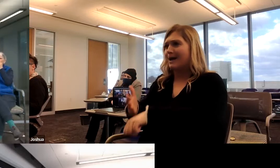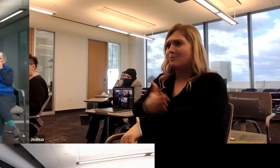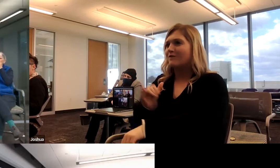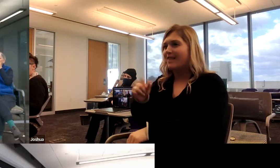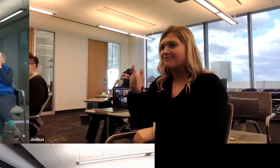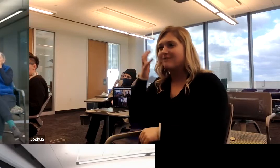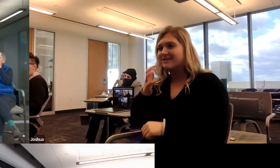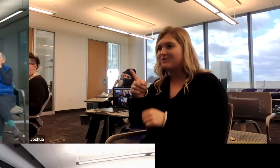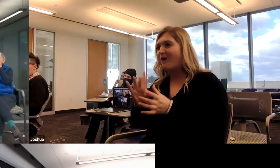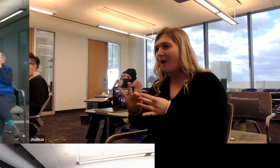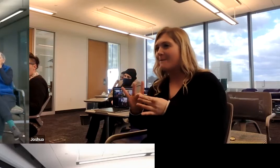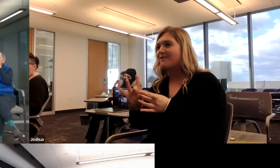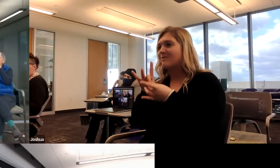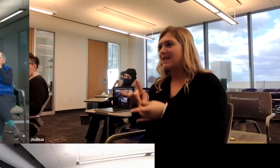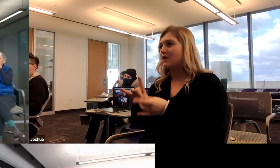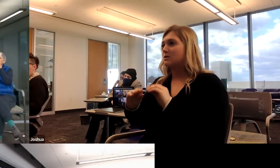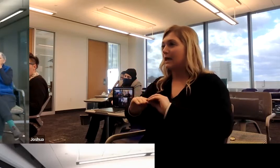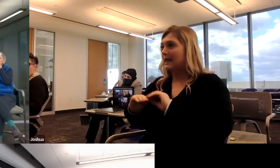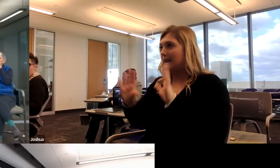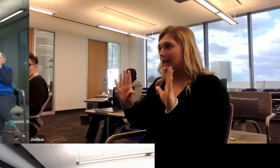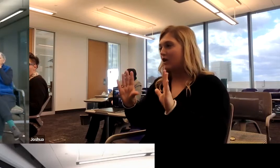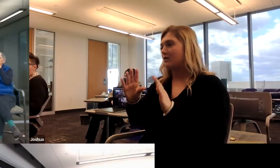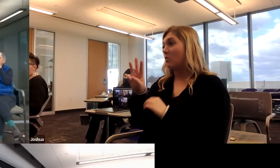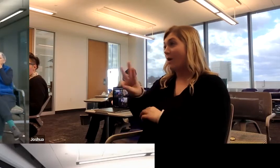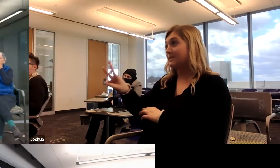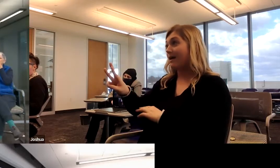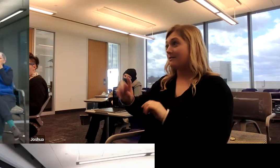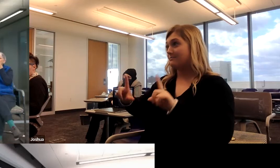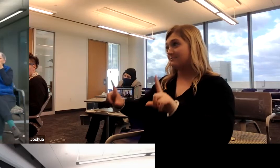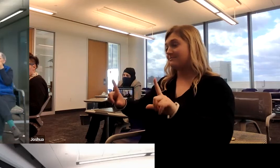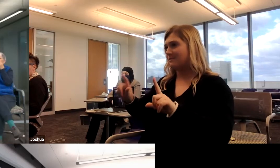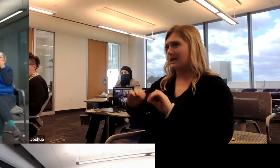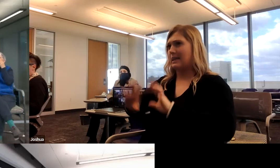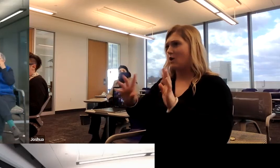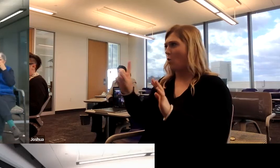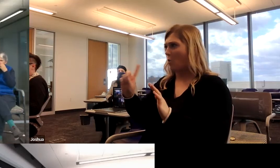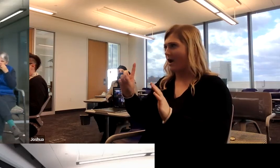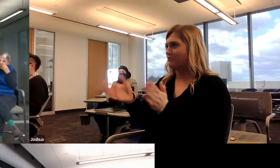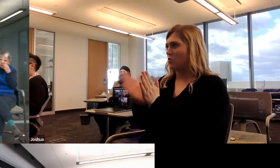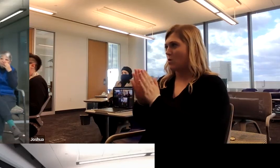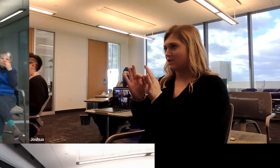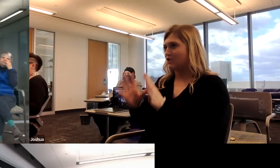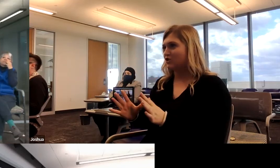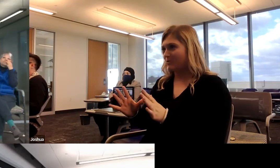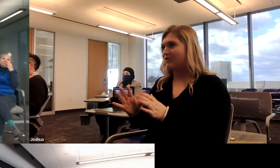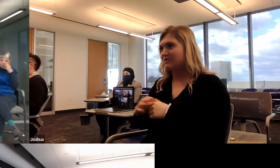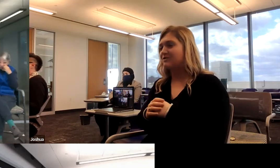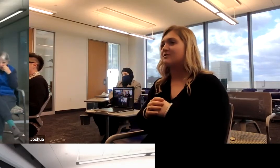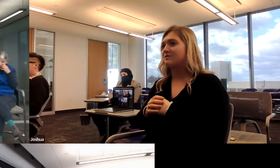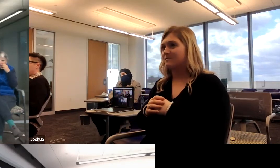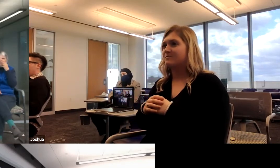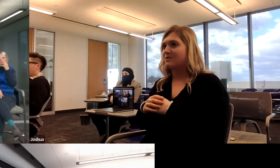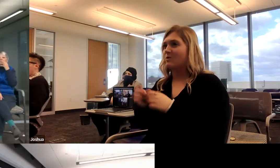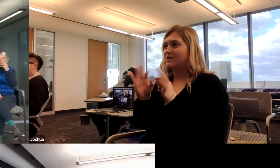Rachel said about making it more clear on the DIC website, where you can make the